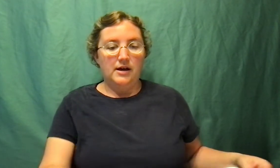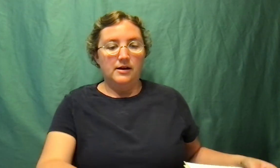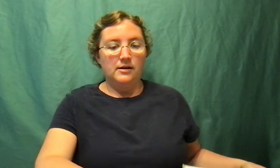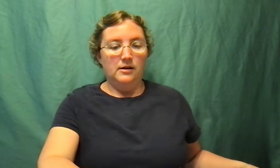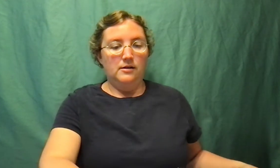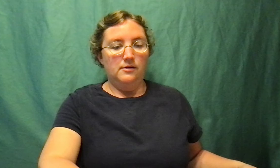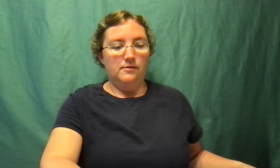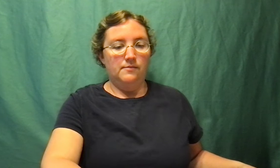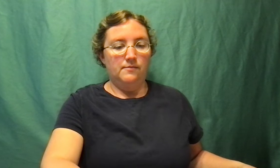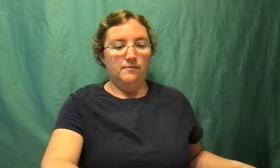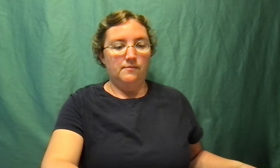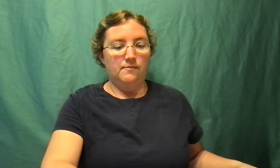Then